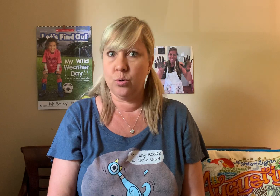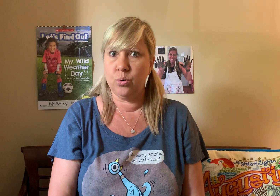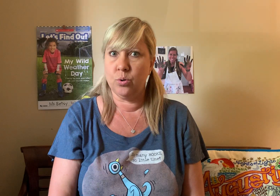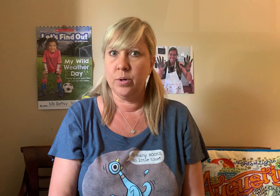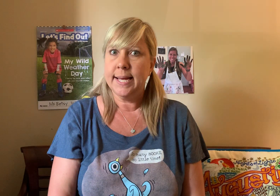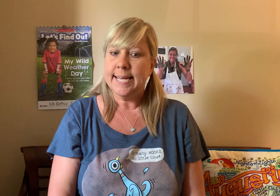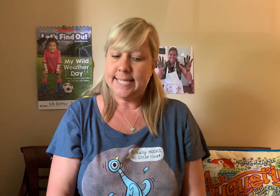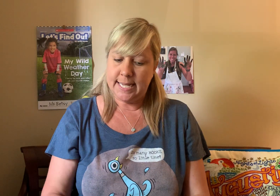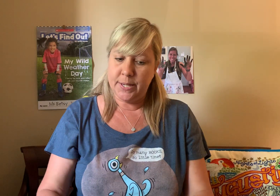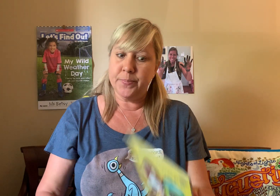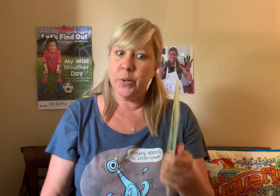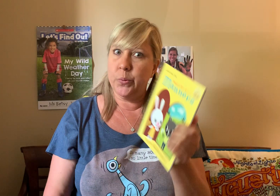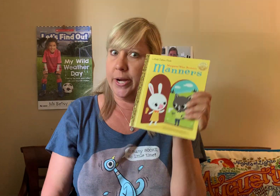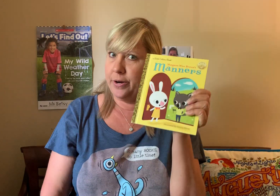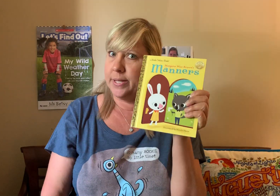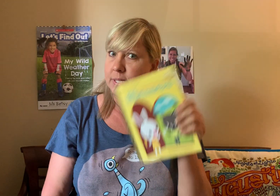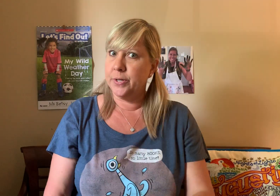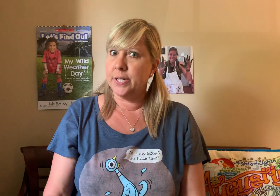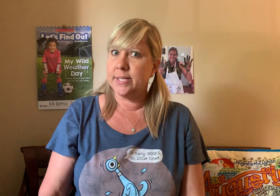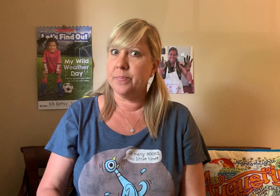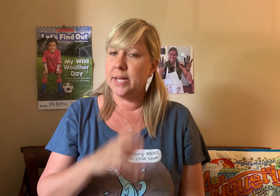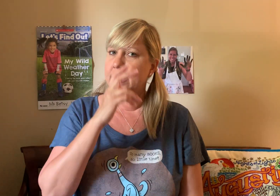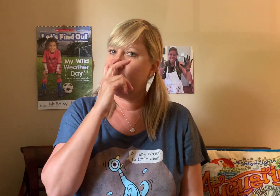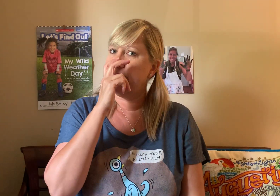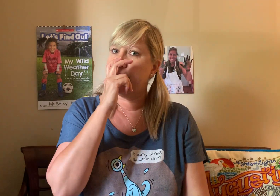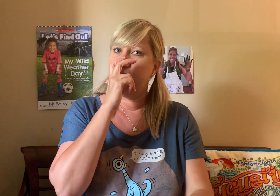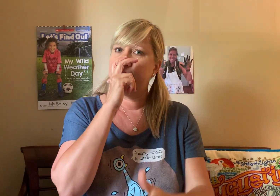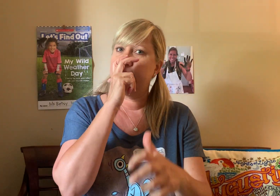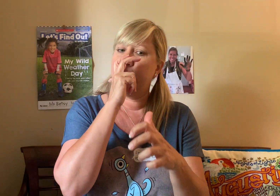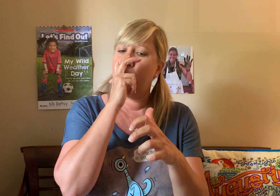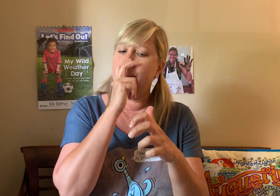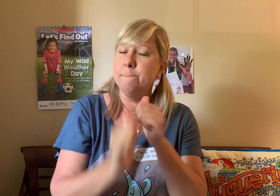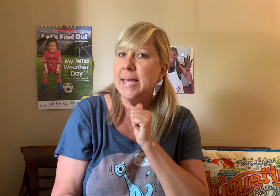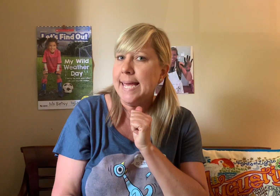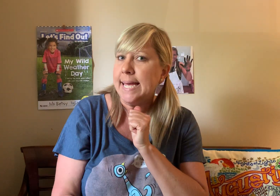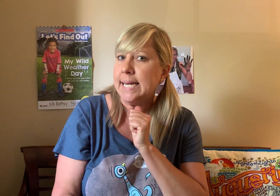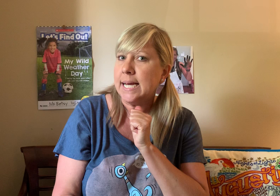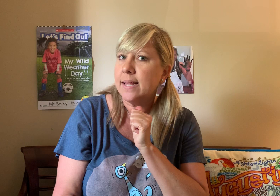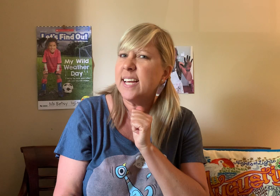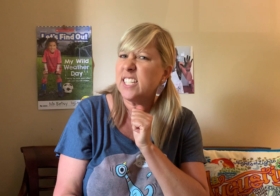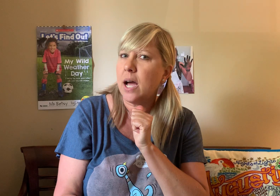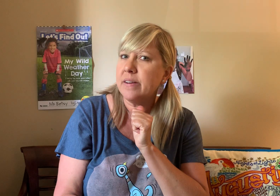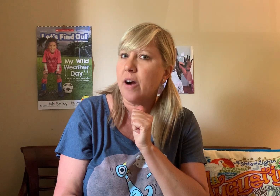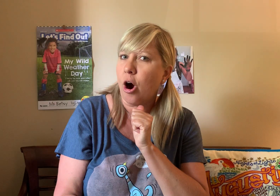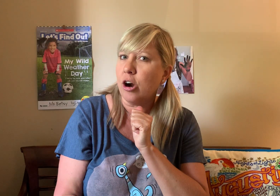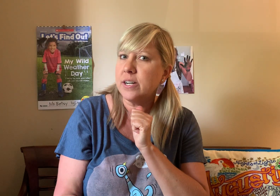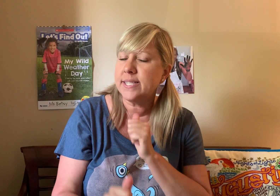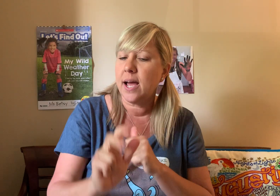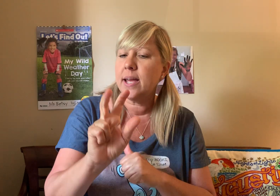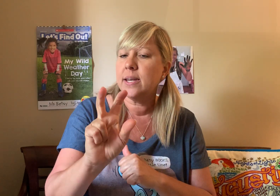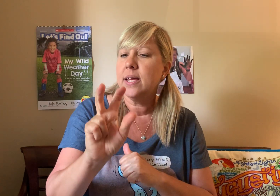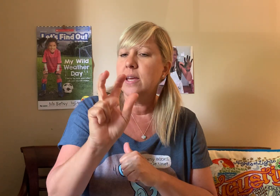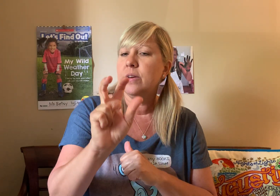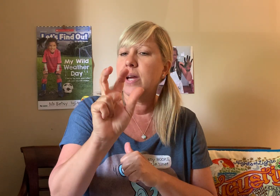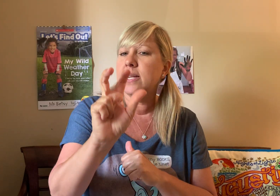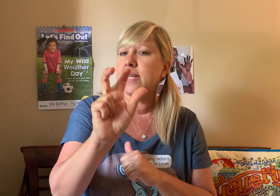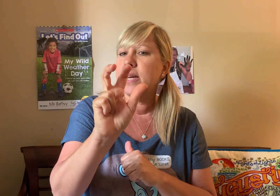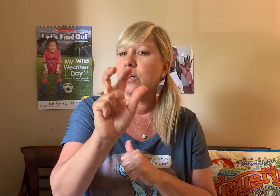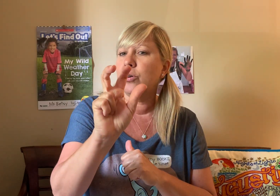Oh, somewhere in this book, somebody is not very nice and they are mean. That's kind of a hard sign. You kind of take a